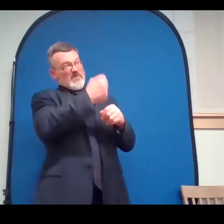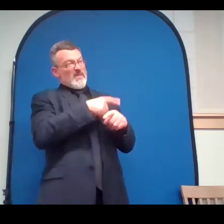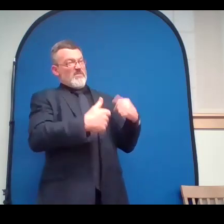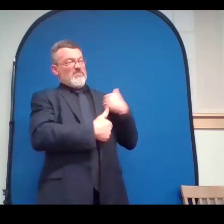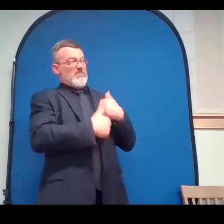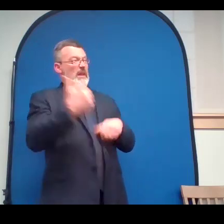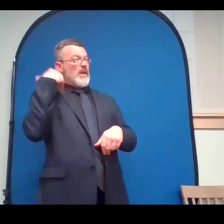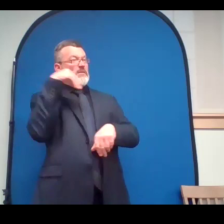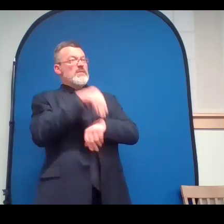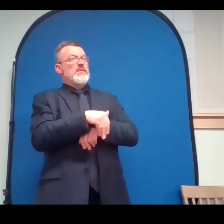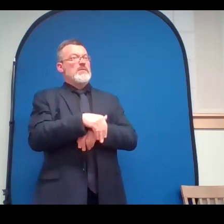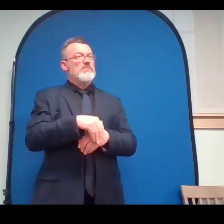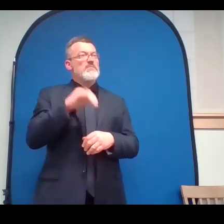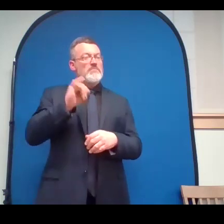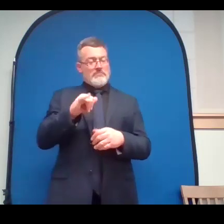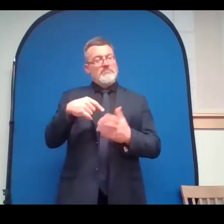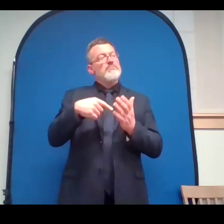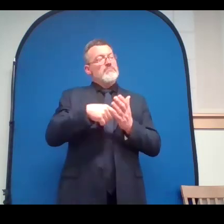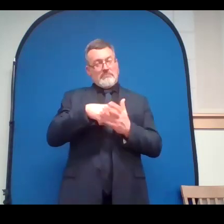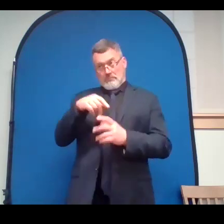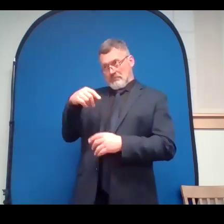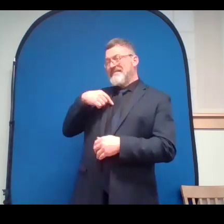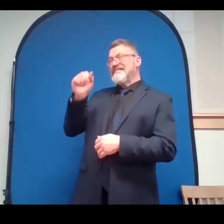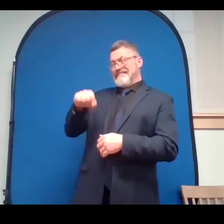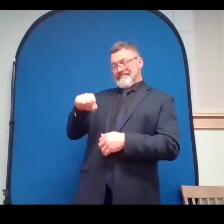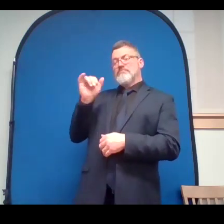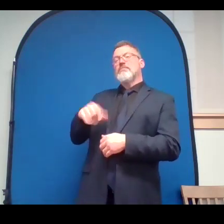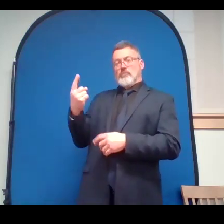The one you're looking at right there, yes, yeah, that is my phone. That's from your phone, yes. Okay.